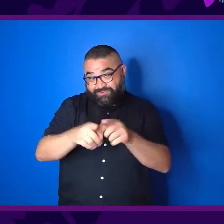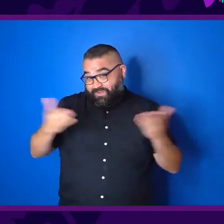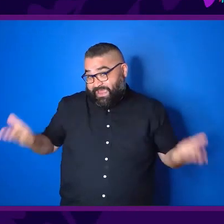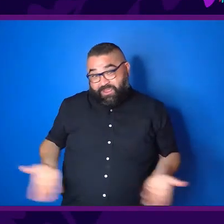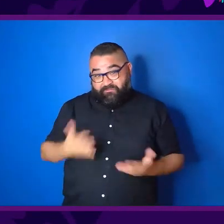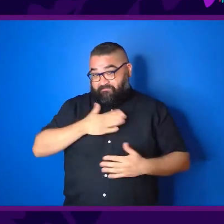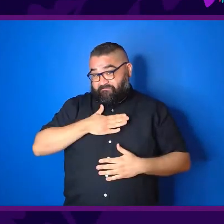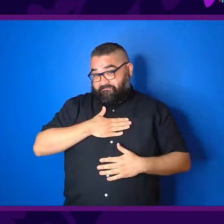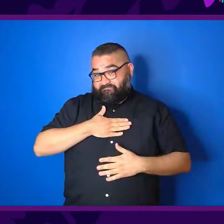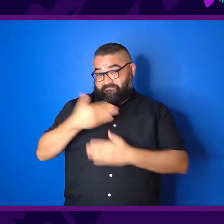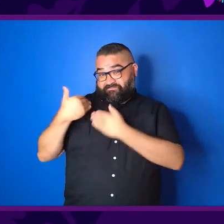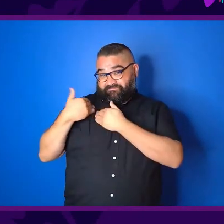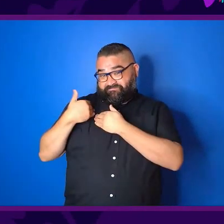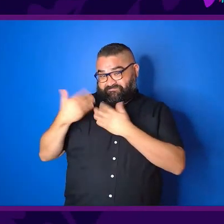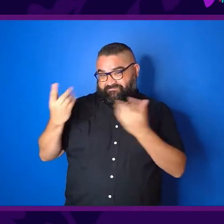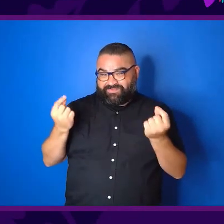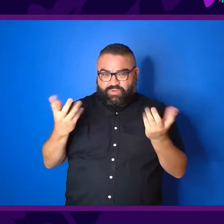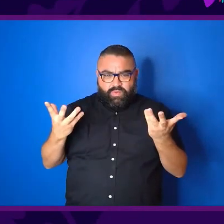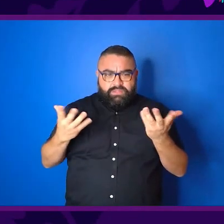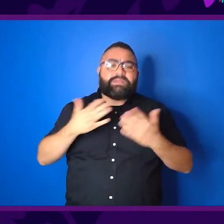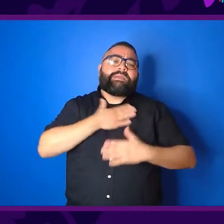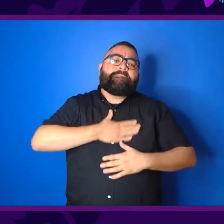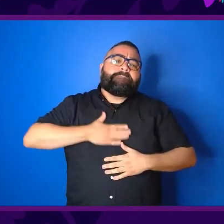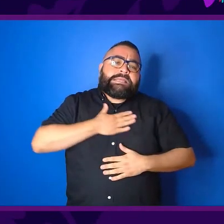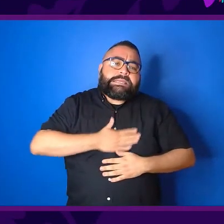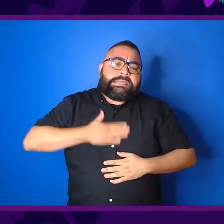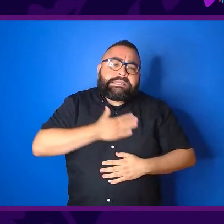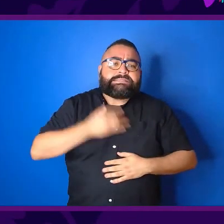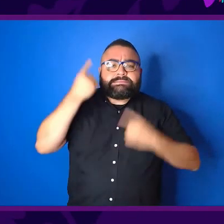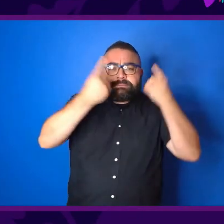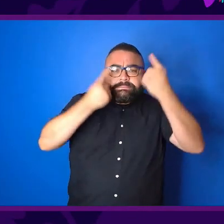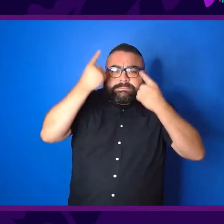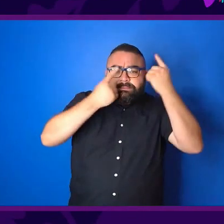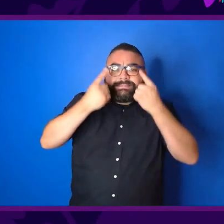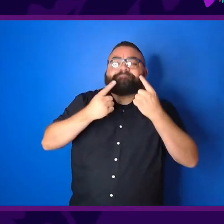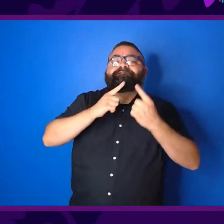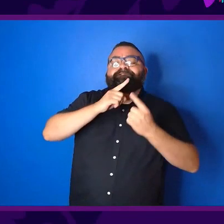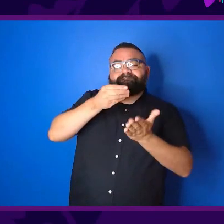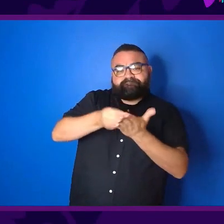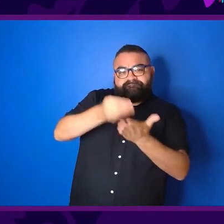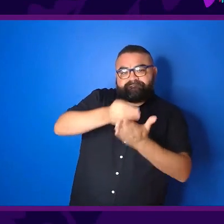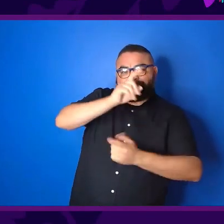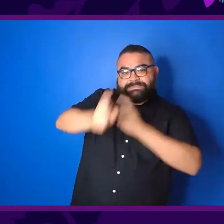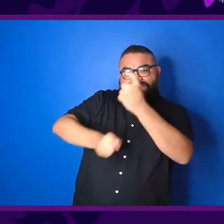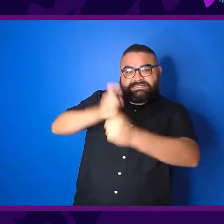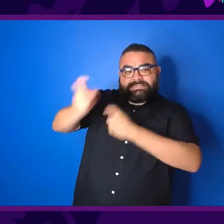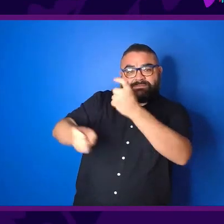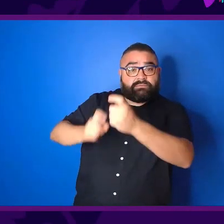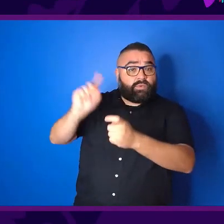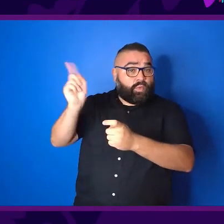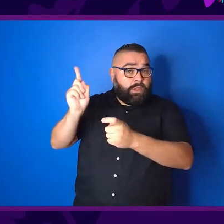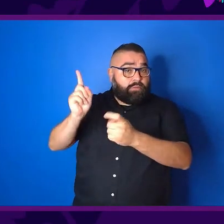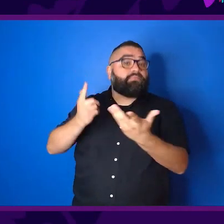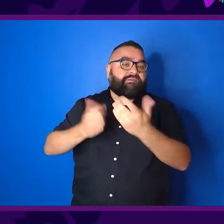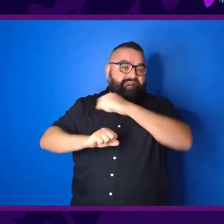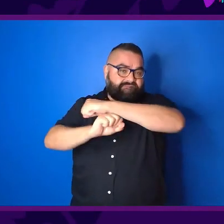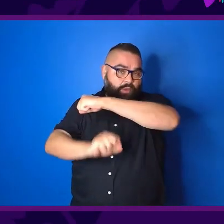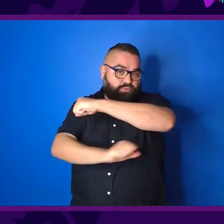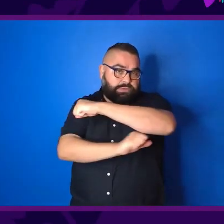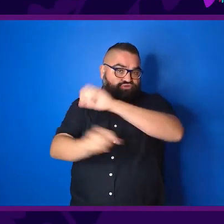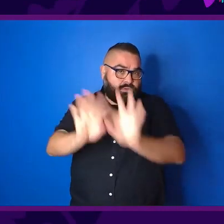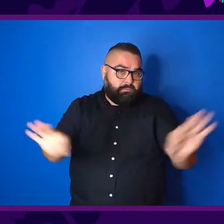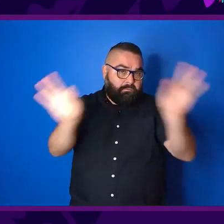consider donating. The Friends of Dolores Huerta Foundation, please consider donating to the foundation to continue its work, giving back